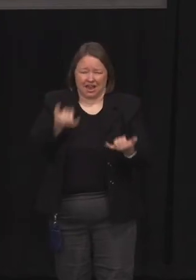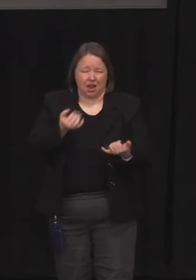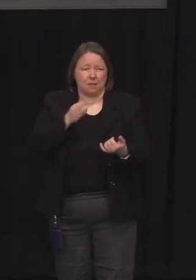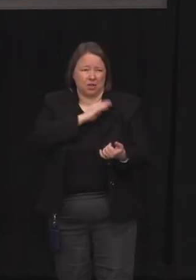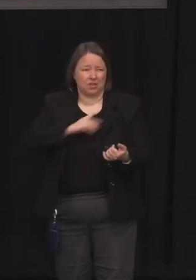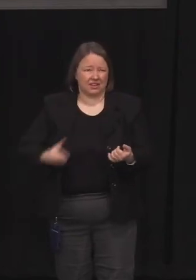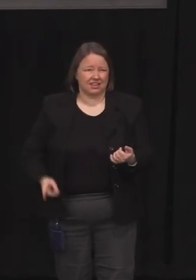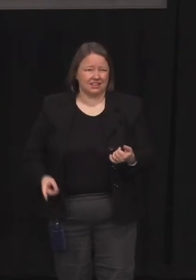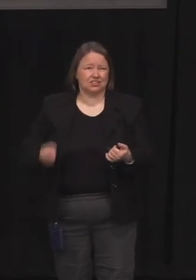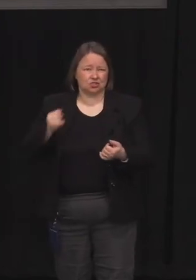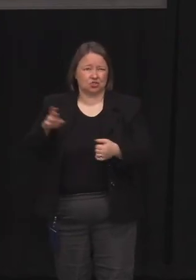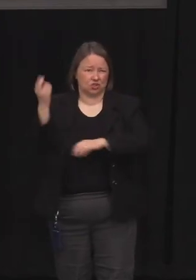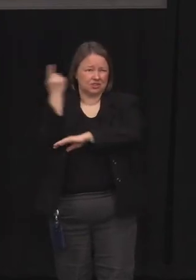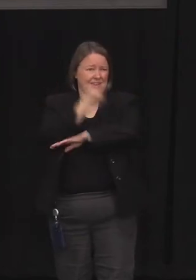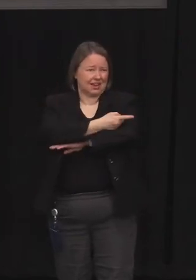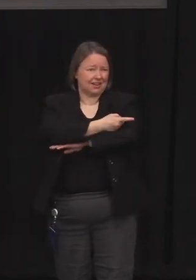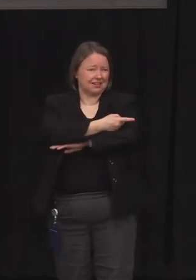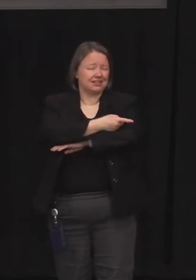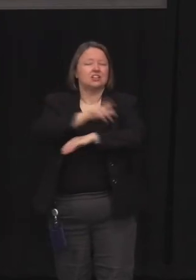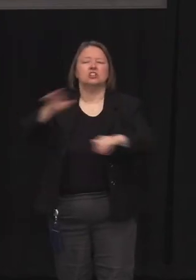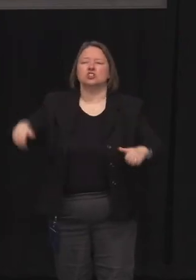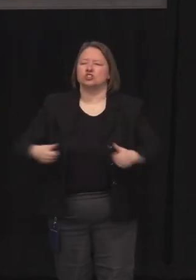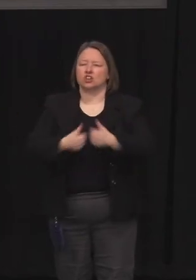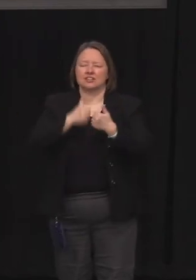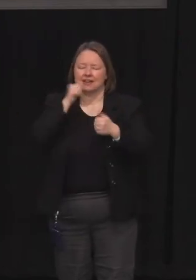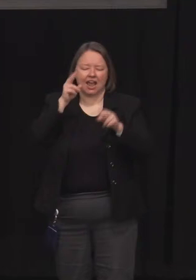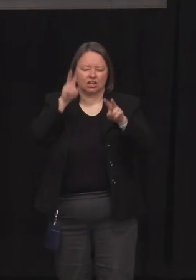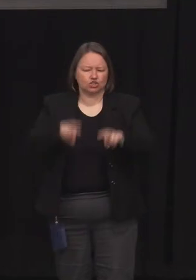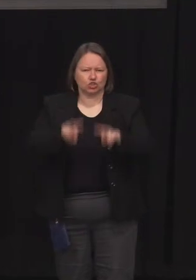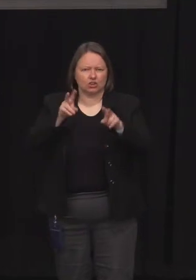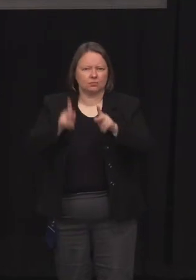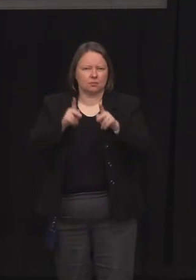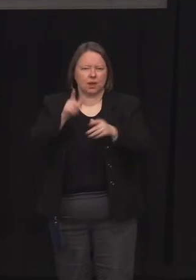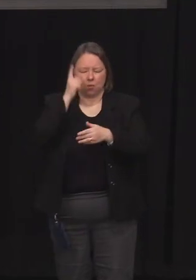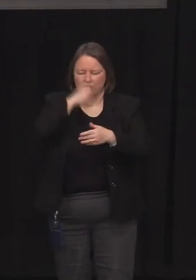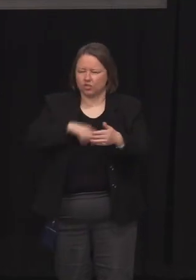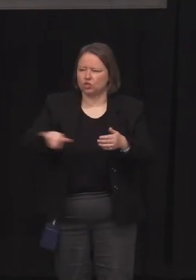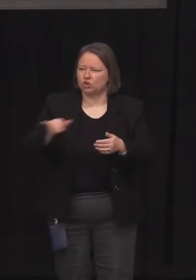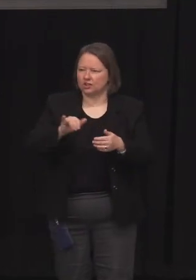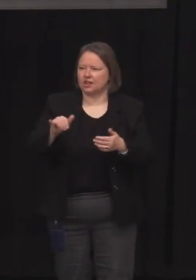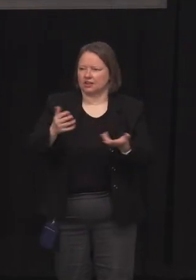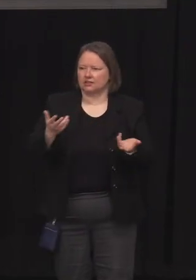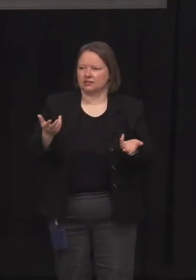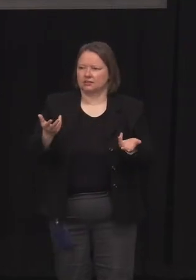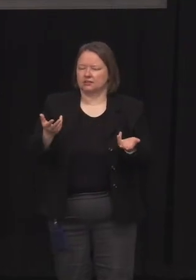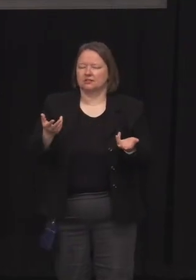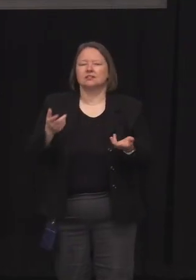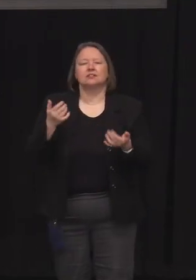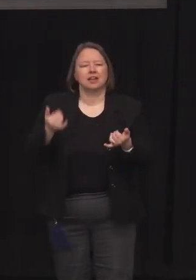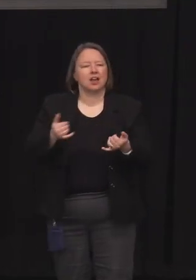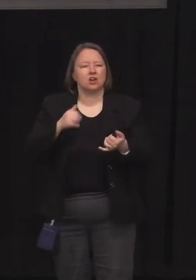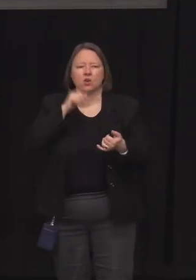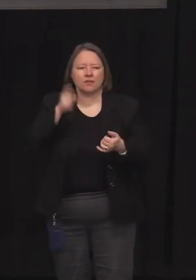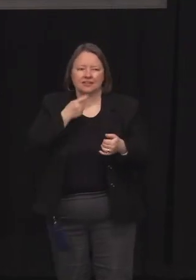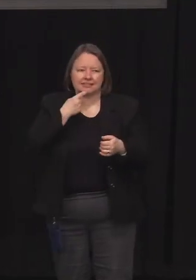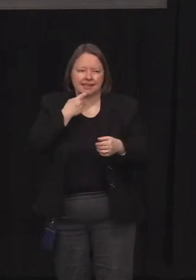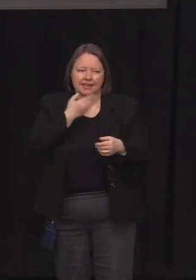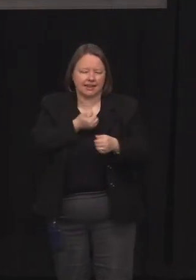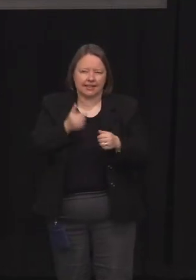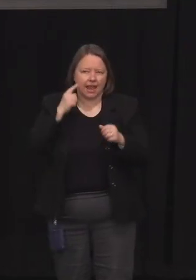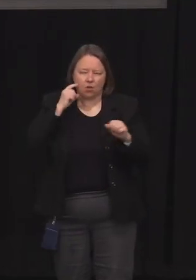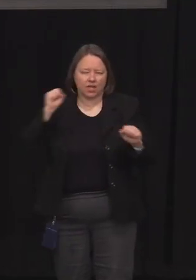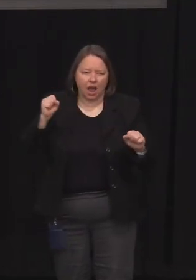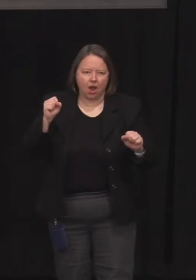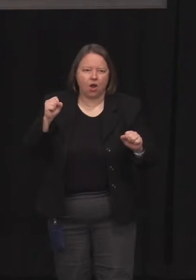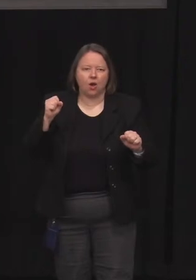Day? We need to challenge ourselves to not judge people by looks when we first meet them. Now, you don't have to say anything aloud, but think